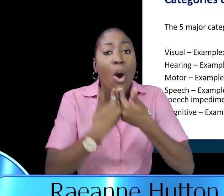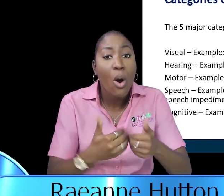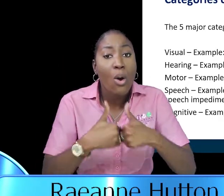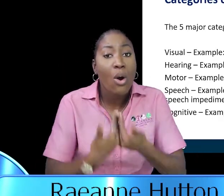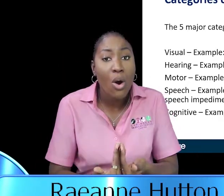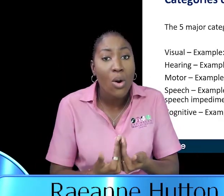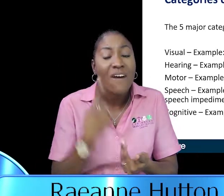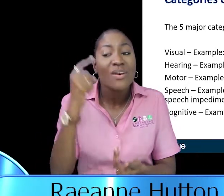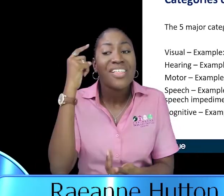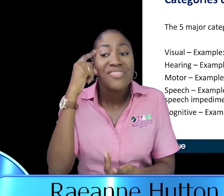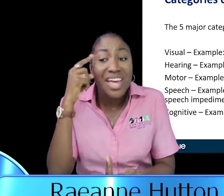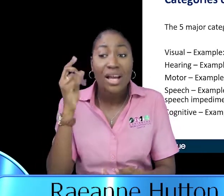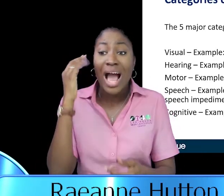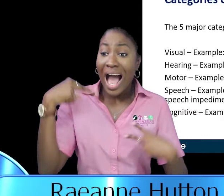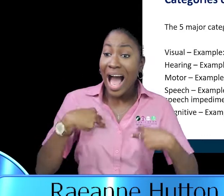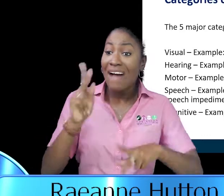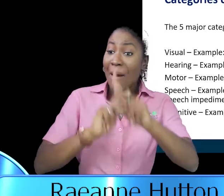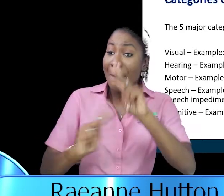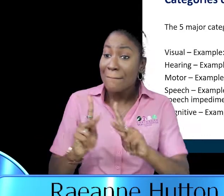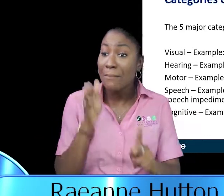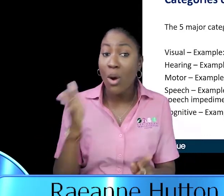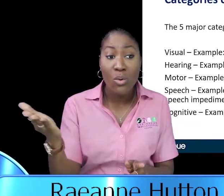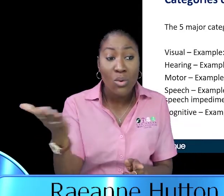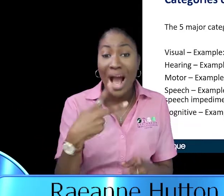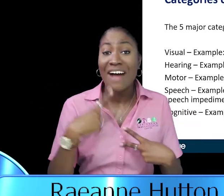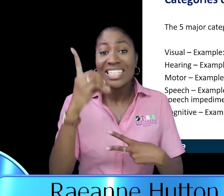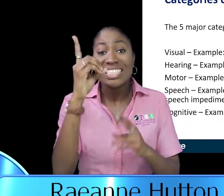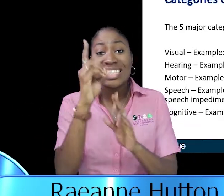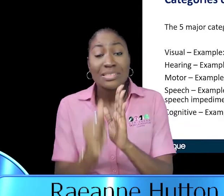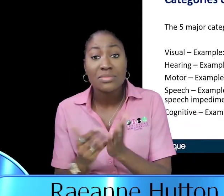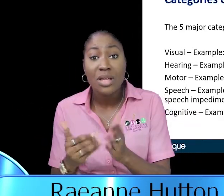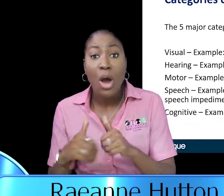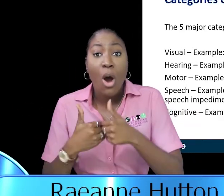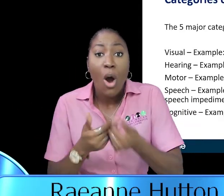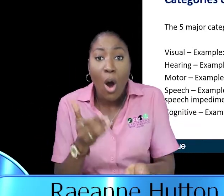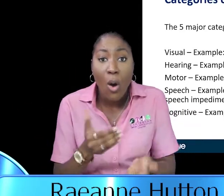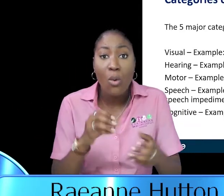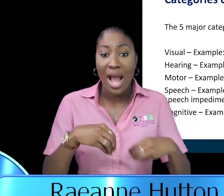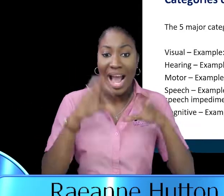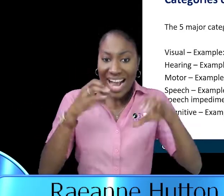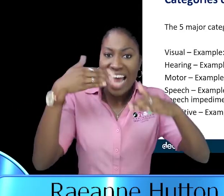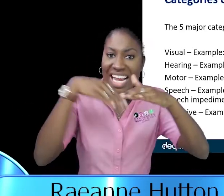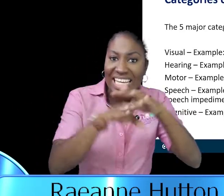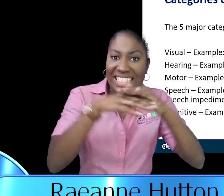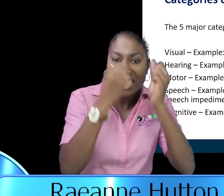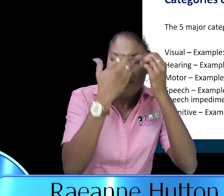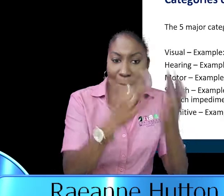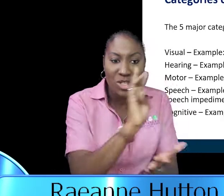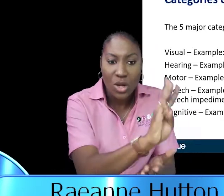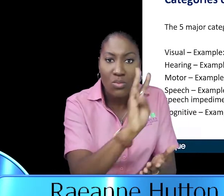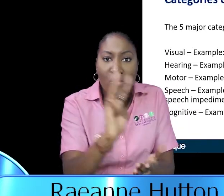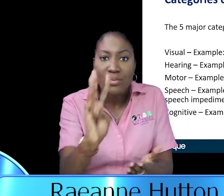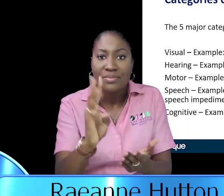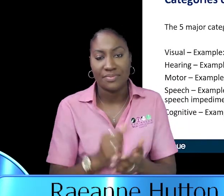about those people, think about it as a people first sort of approach when